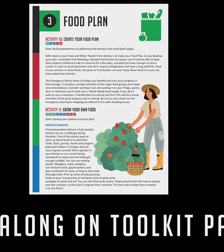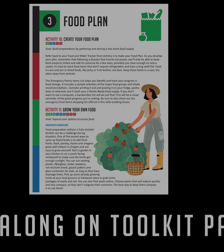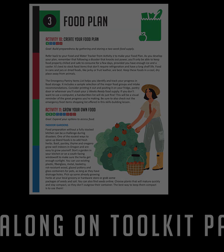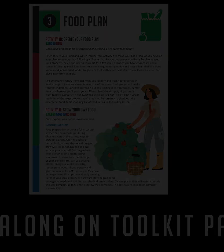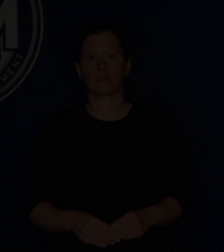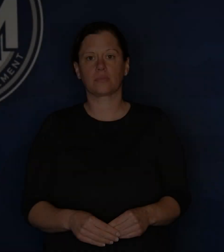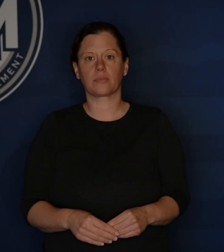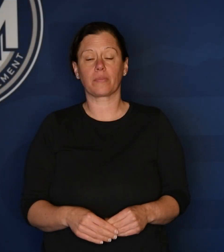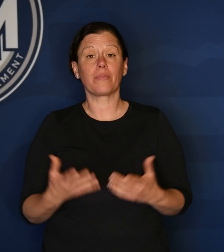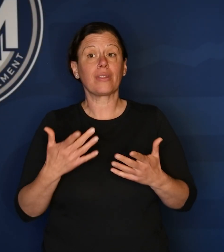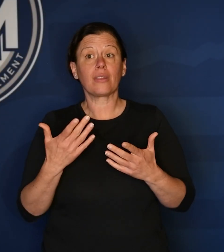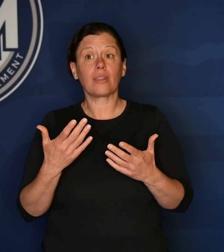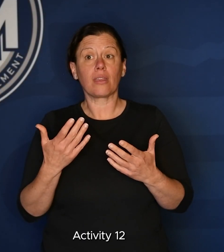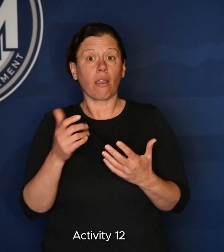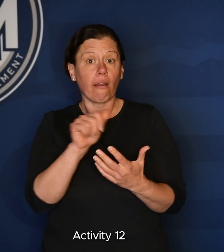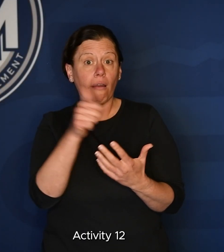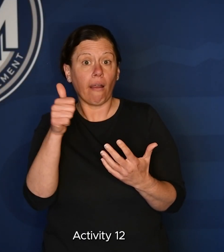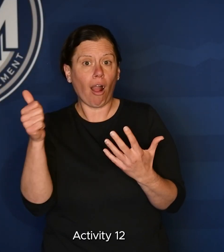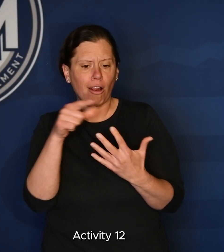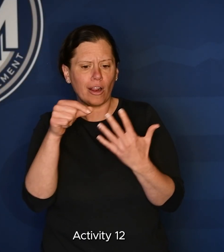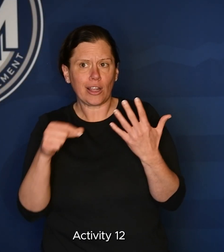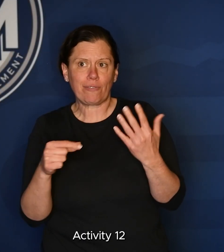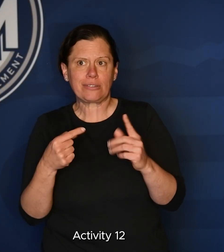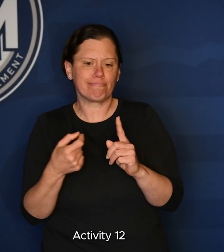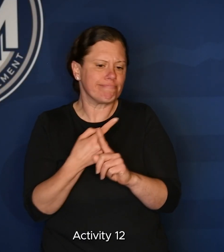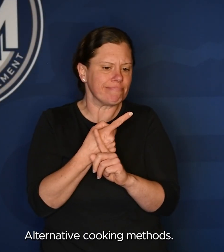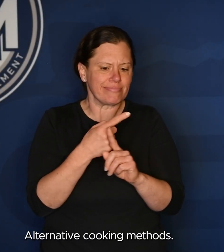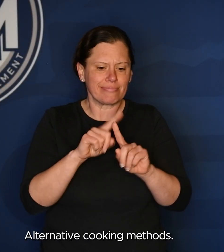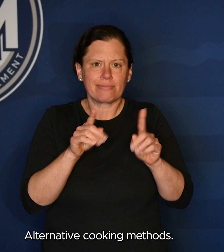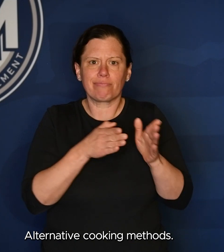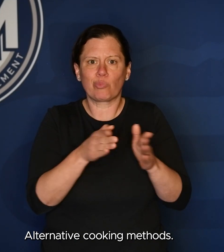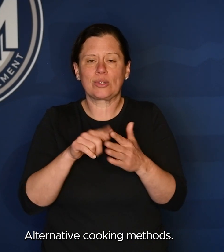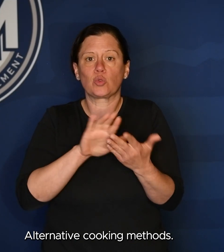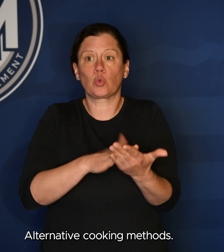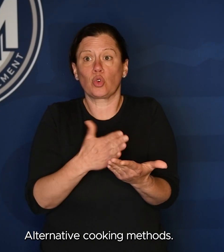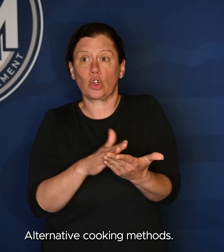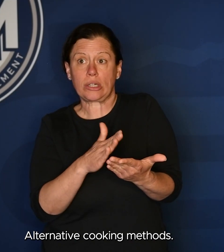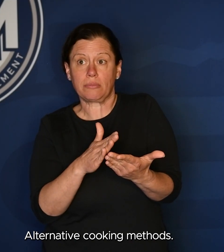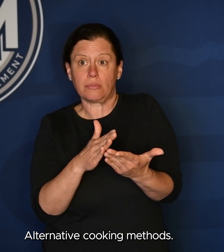59. Activity 12, Alternative Cooking Methods.